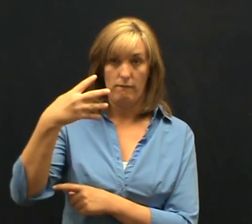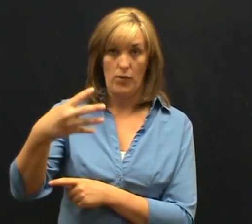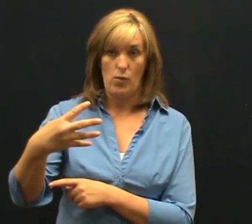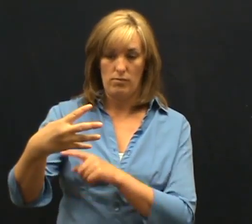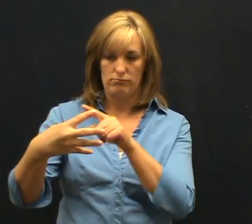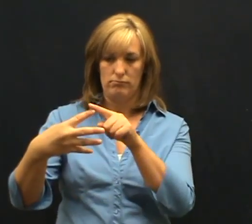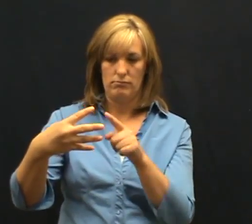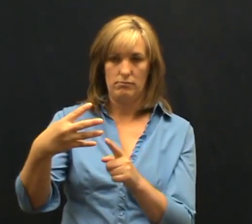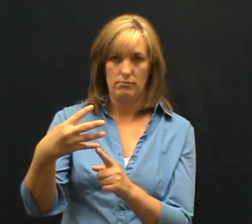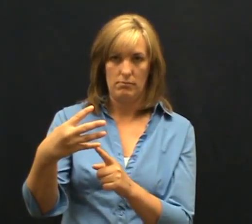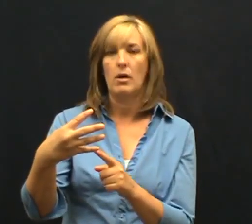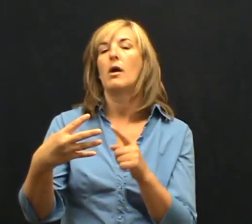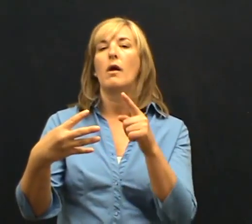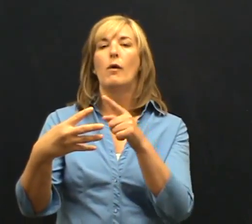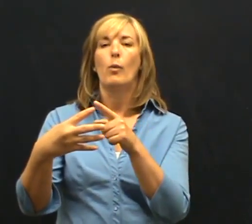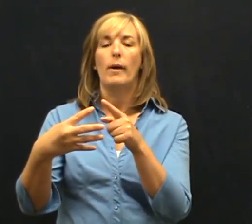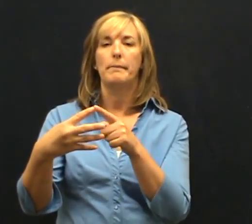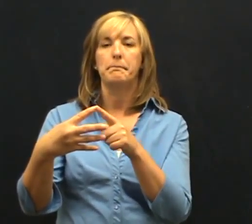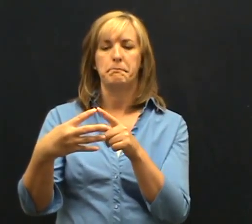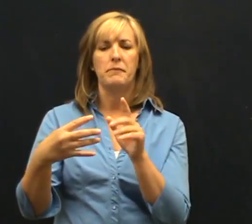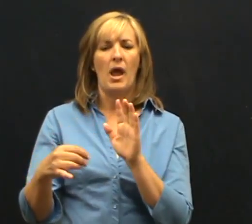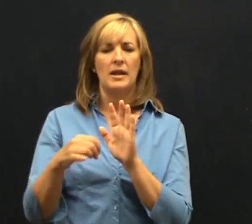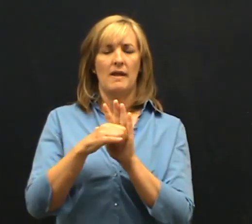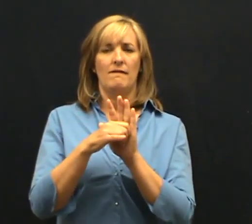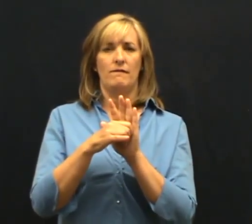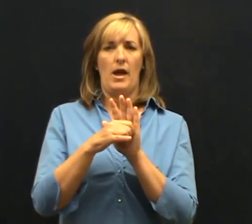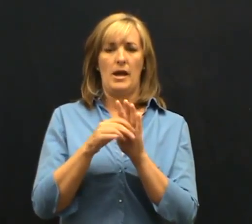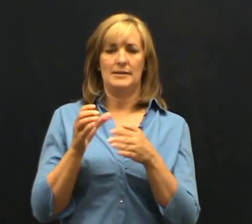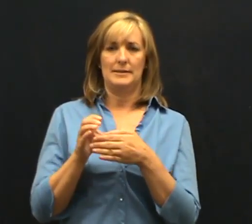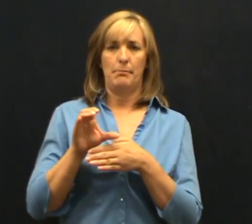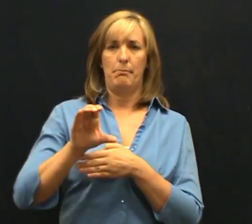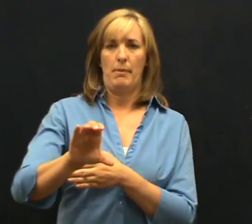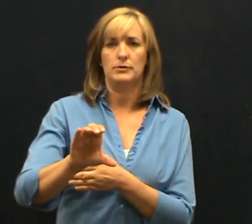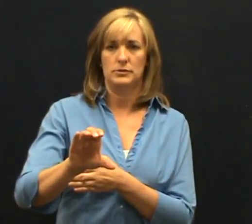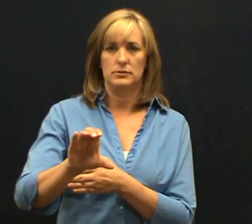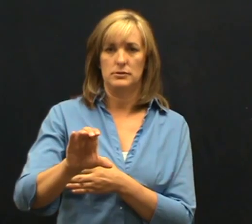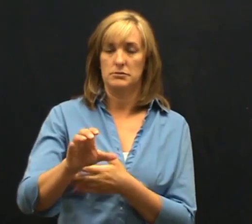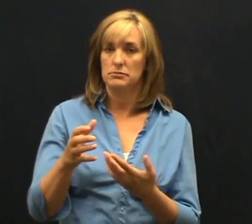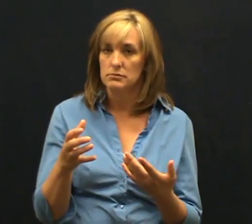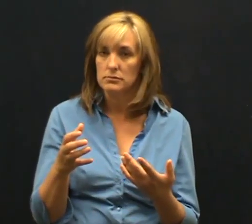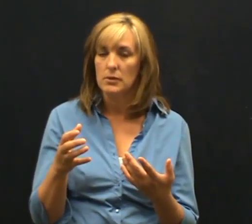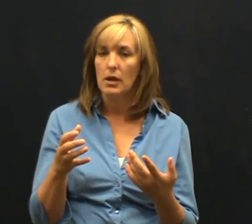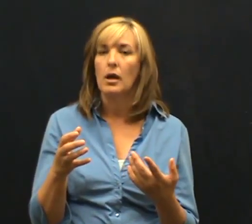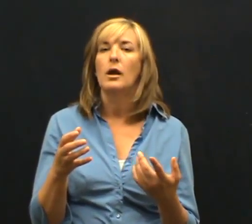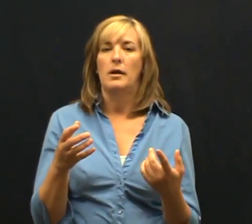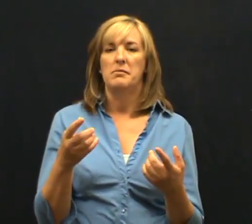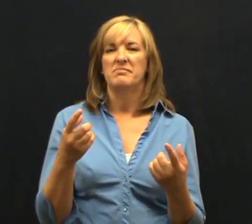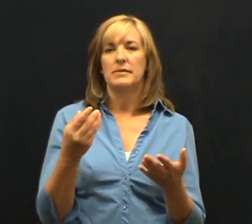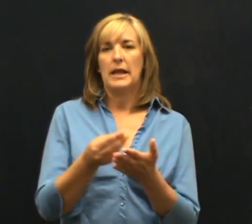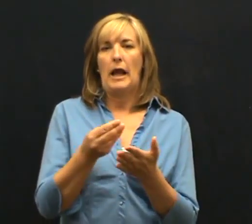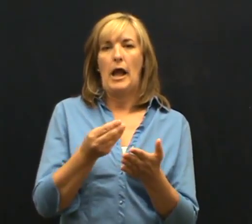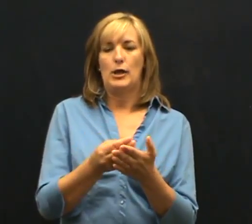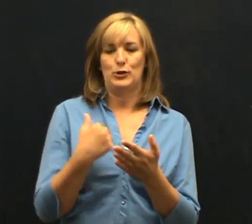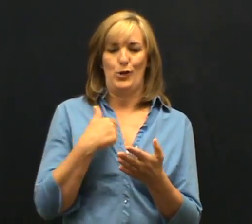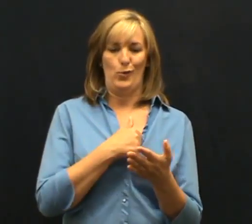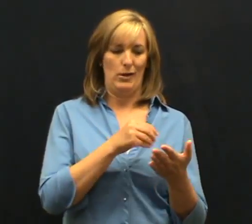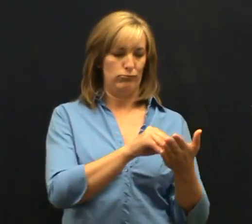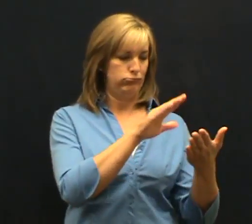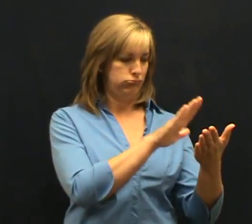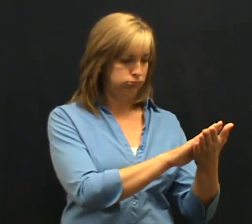in transit. In other words, there are going to be deposits, cash amounts that we recorded that don't show up on the bank because